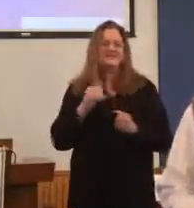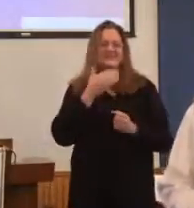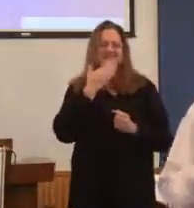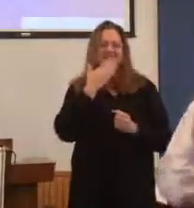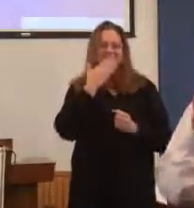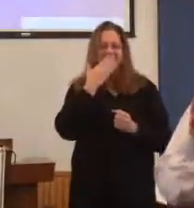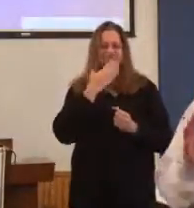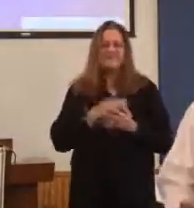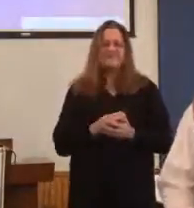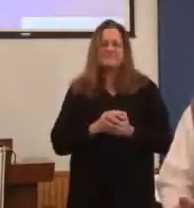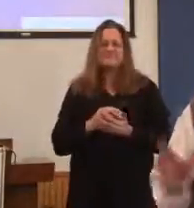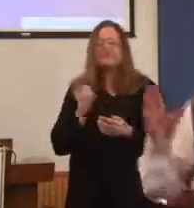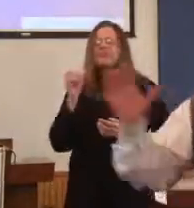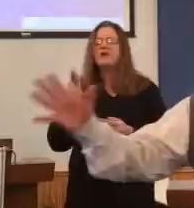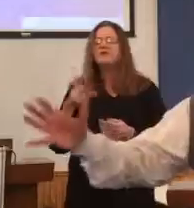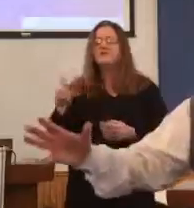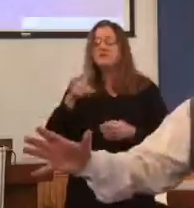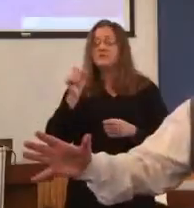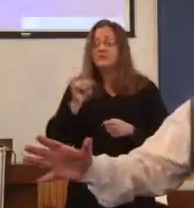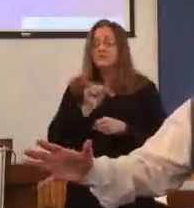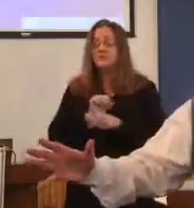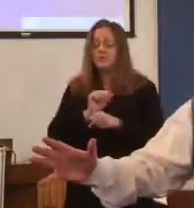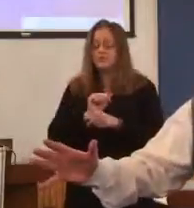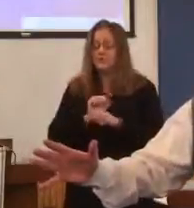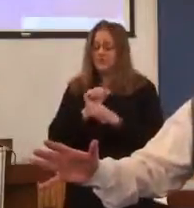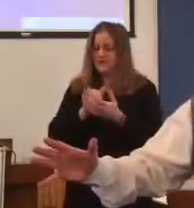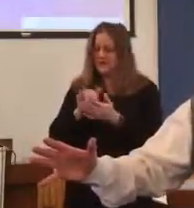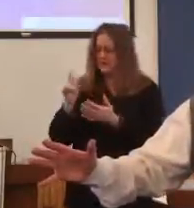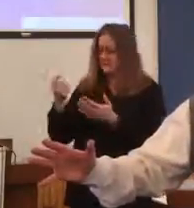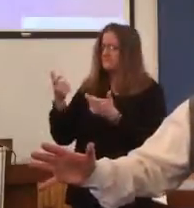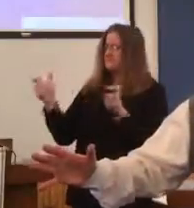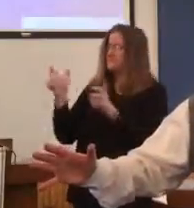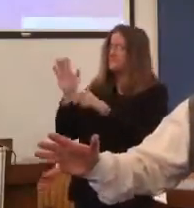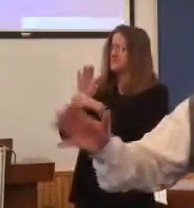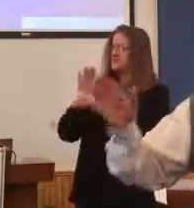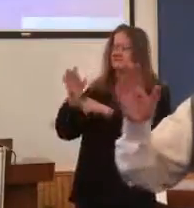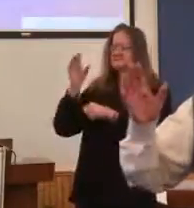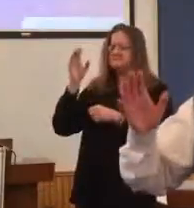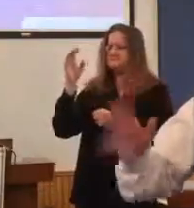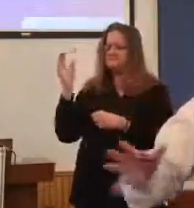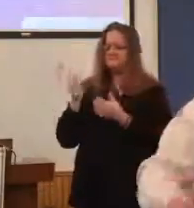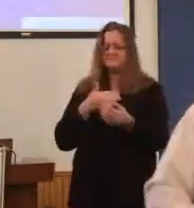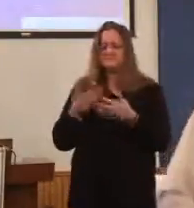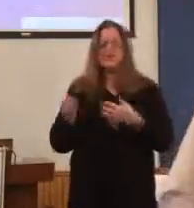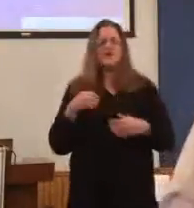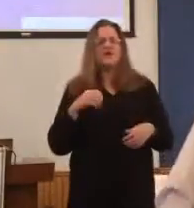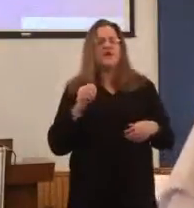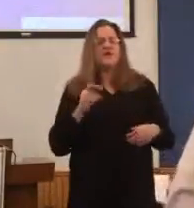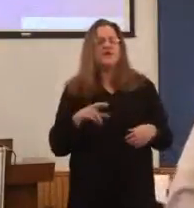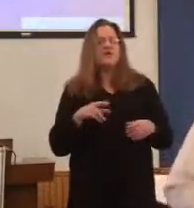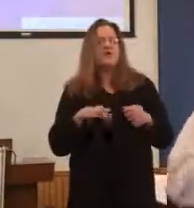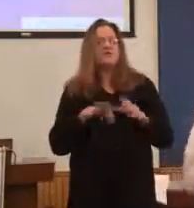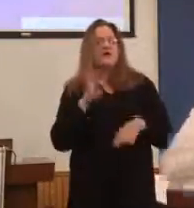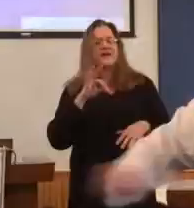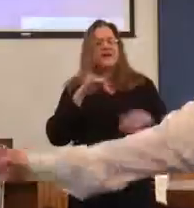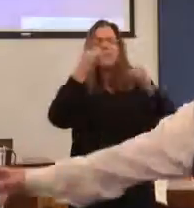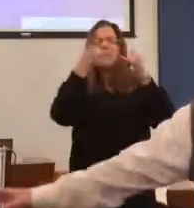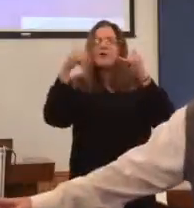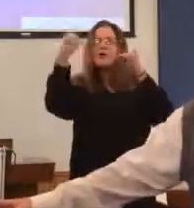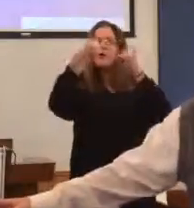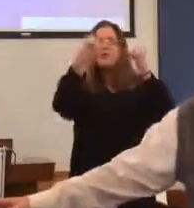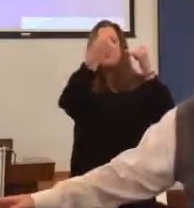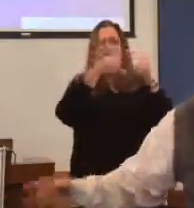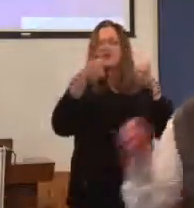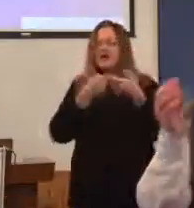You know? You can still work in that big business. You know? You can still climb poles for the power company. You can do all of